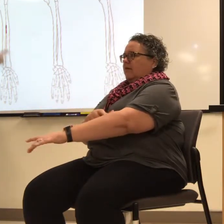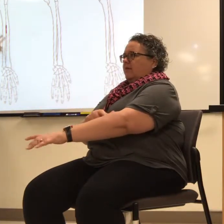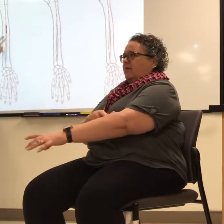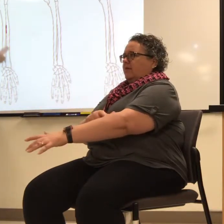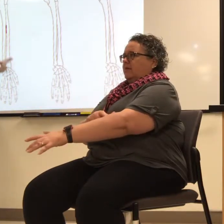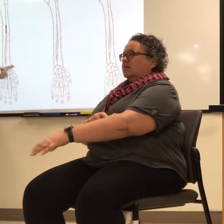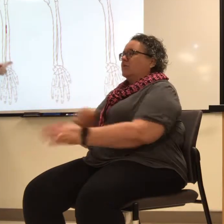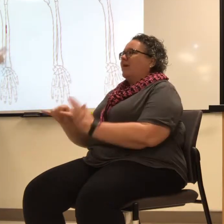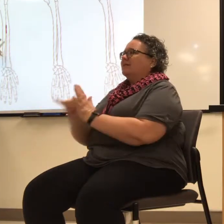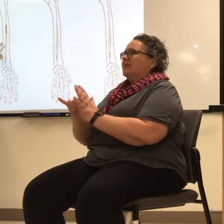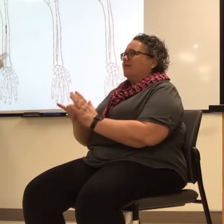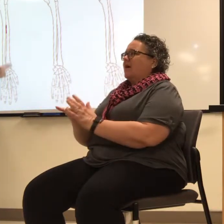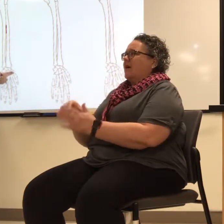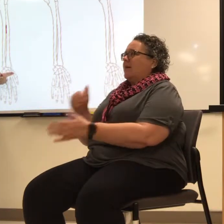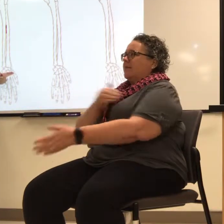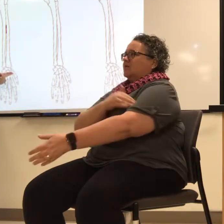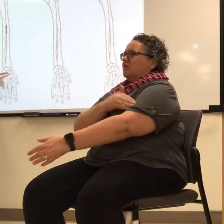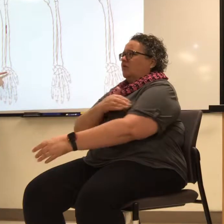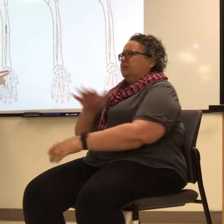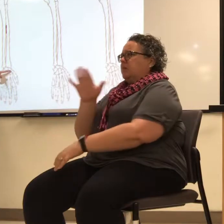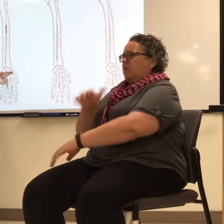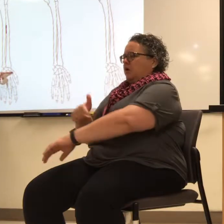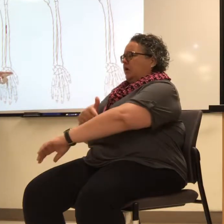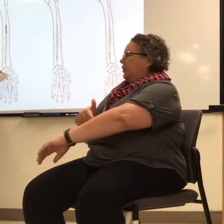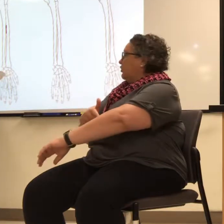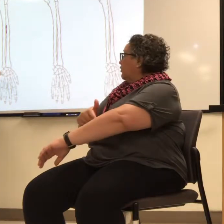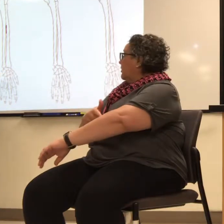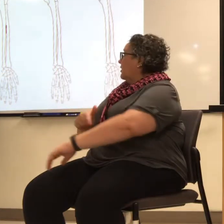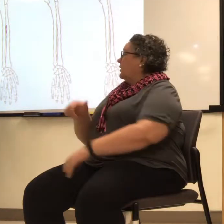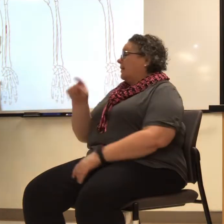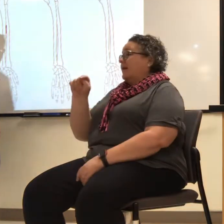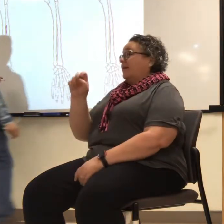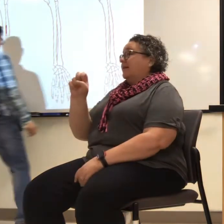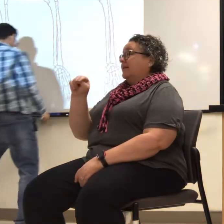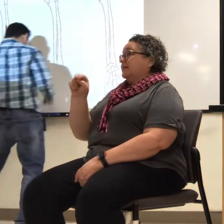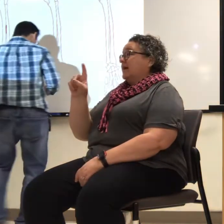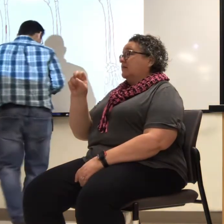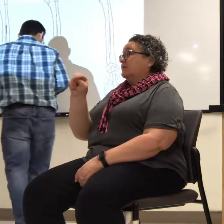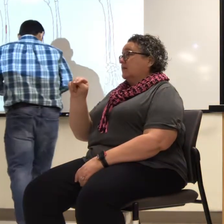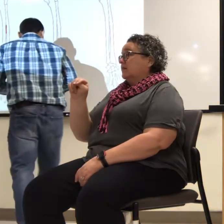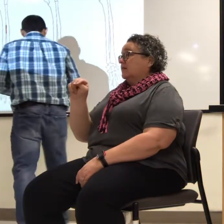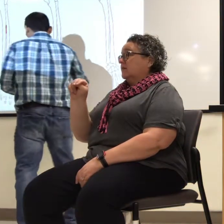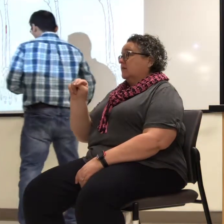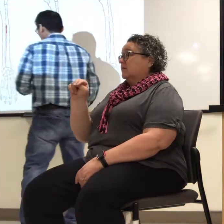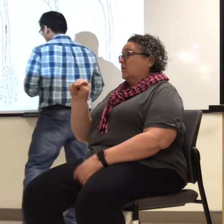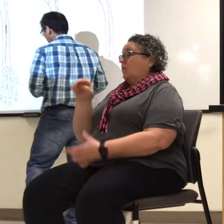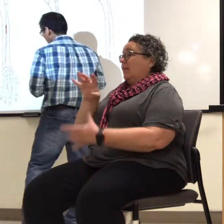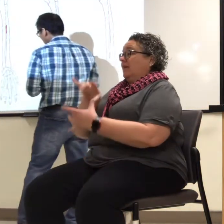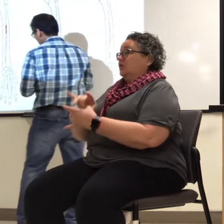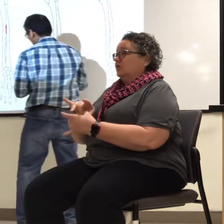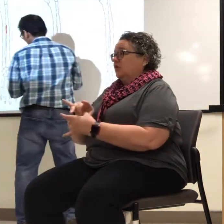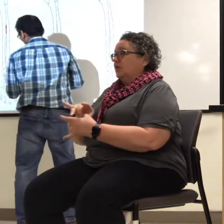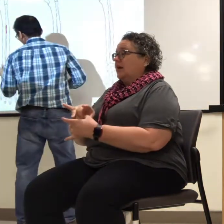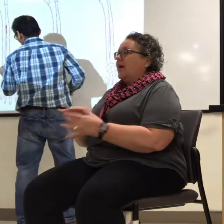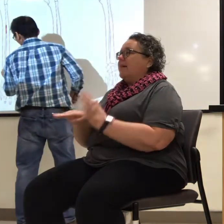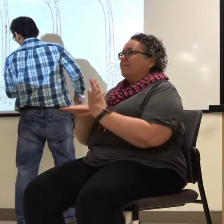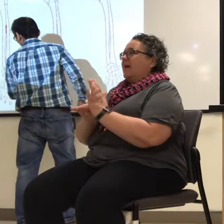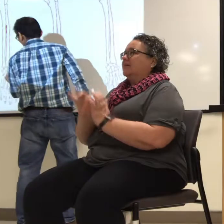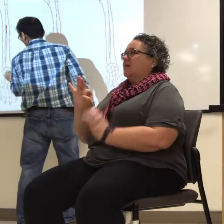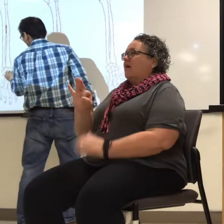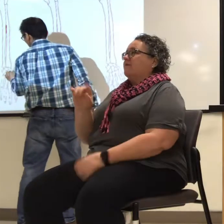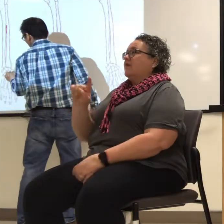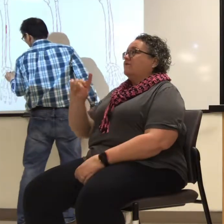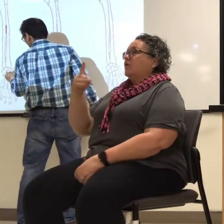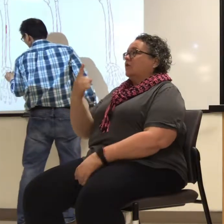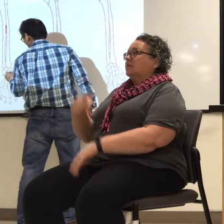muscle somewhere here. The tendon will insert base of first metacarpal